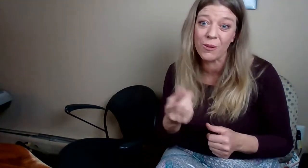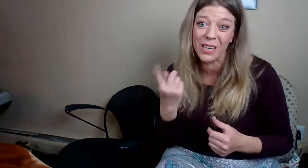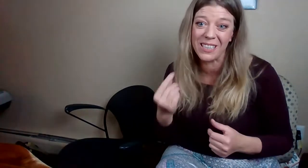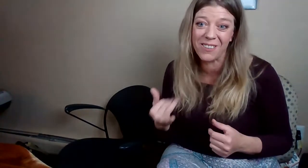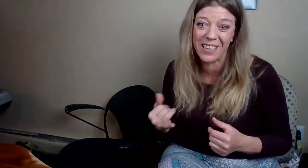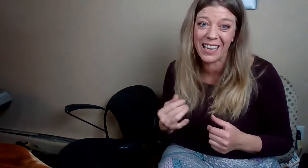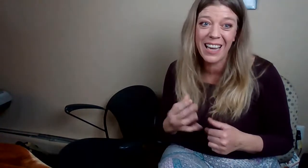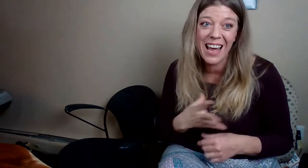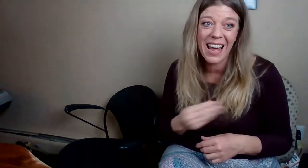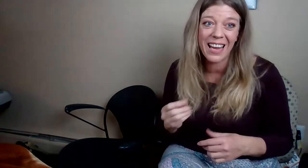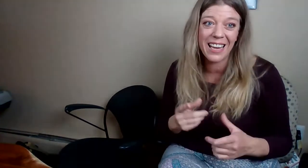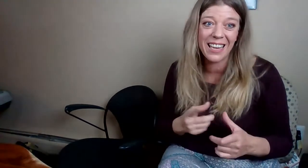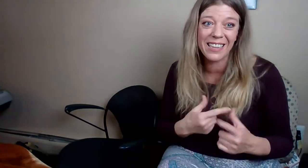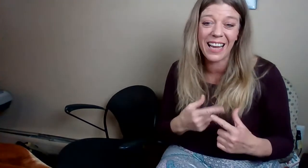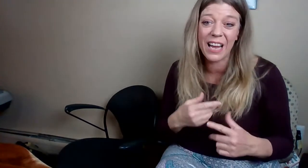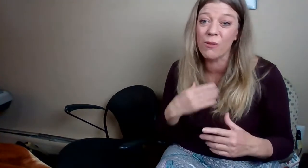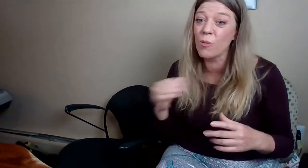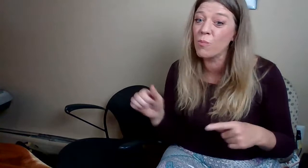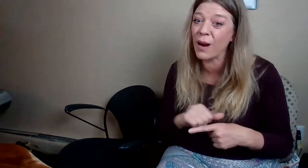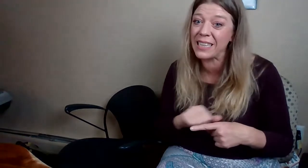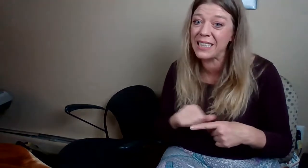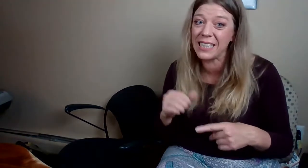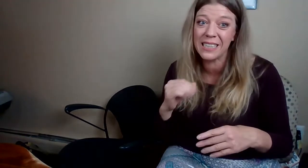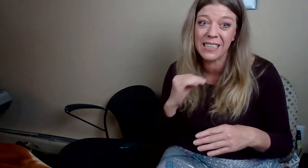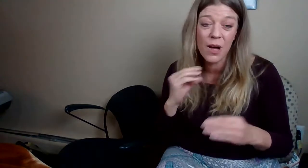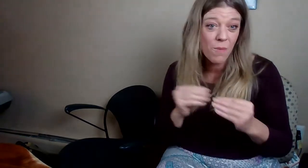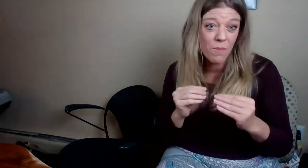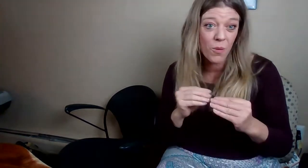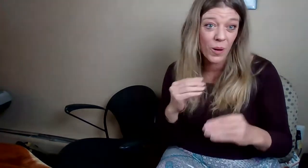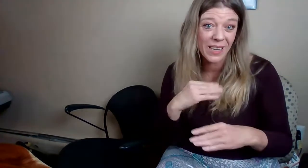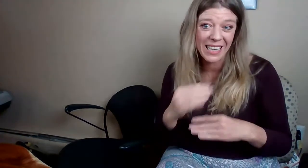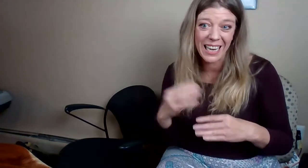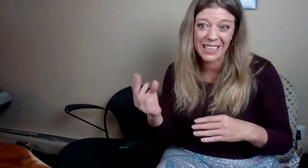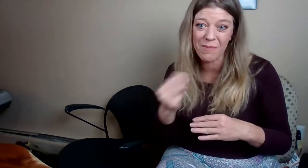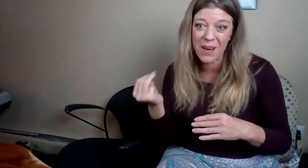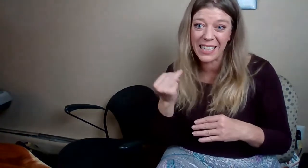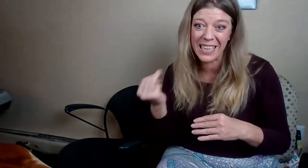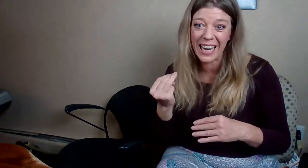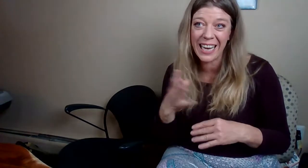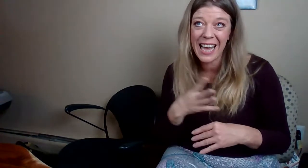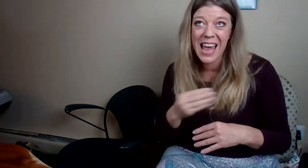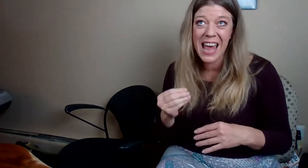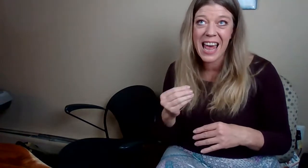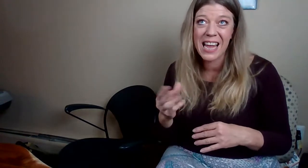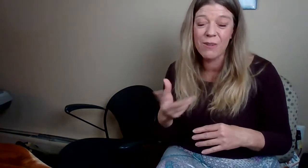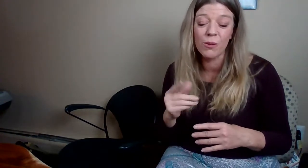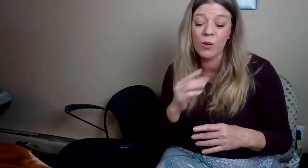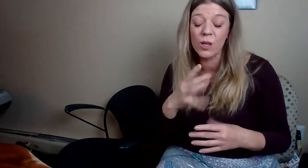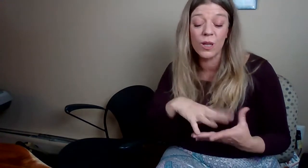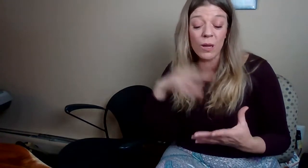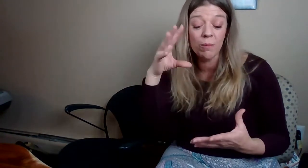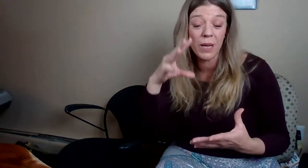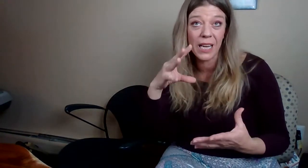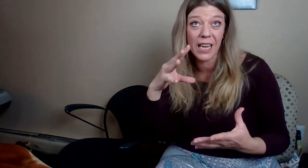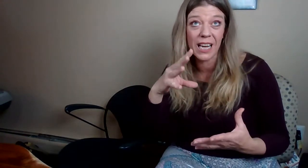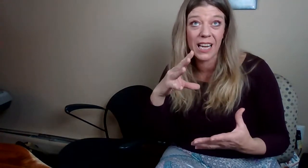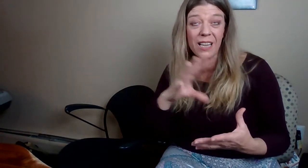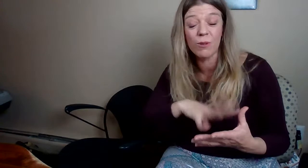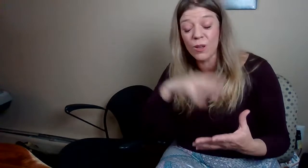are doing. And then we'll practice more next Monday and we'll